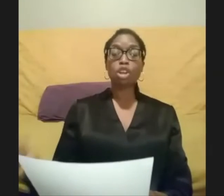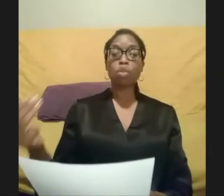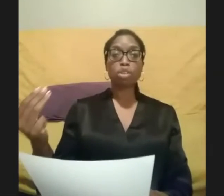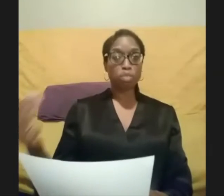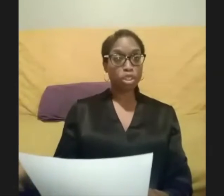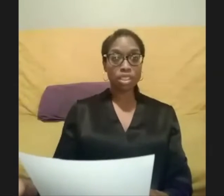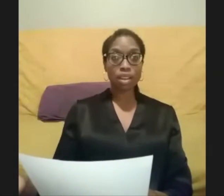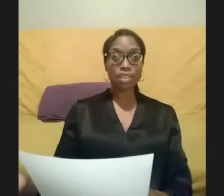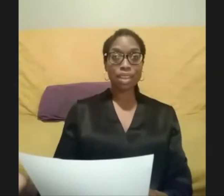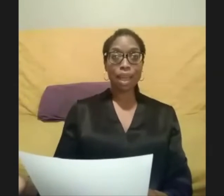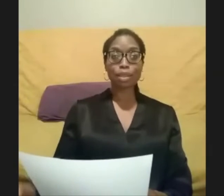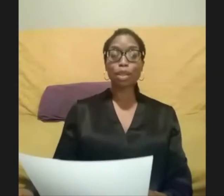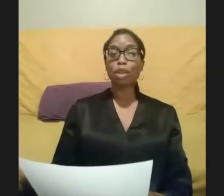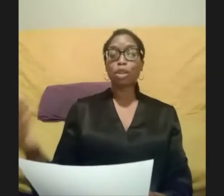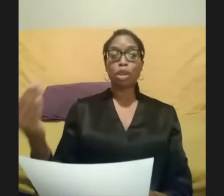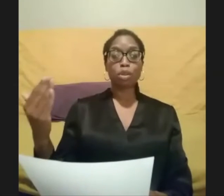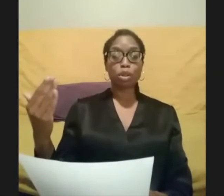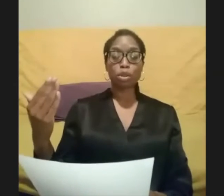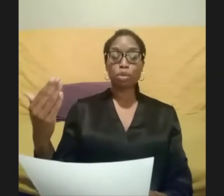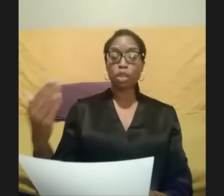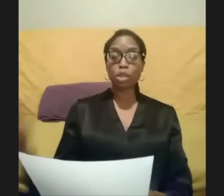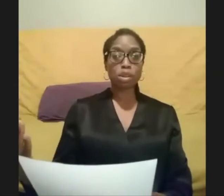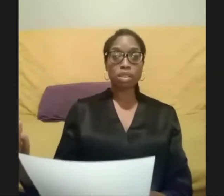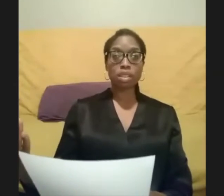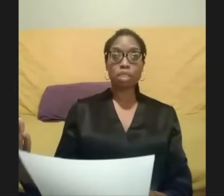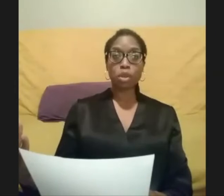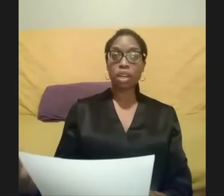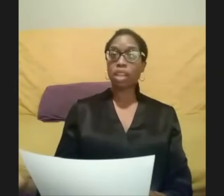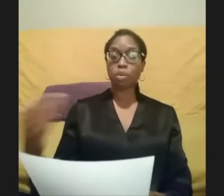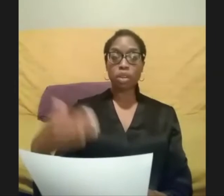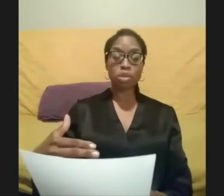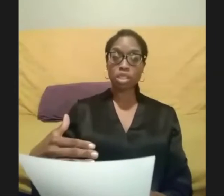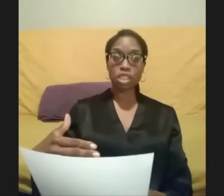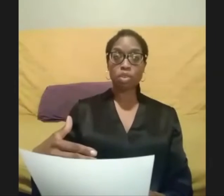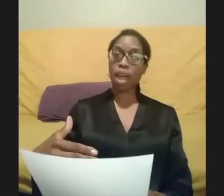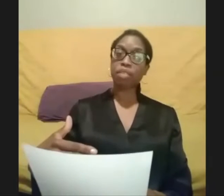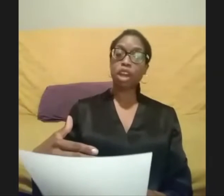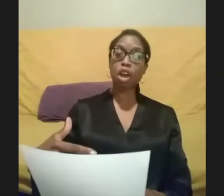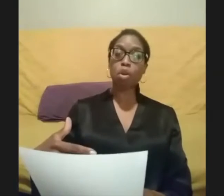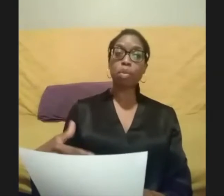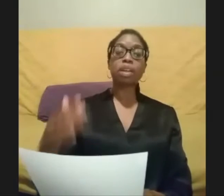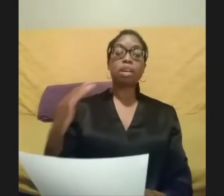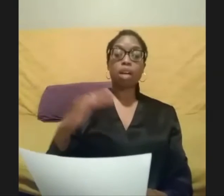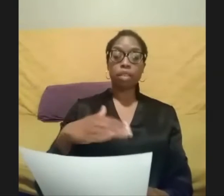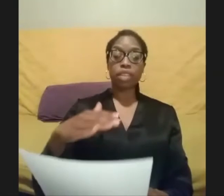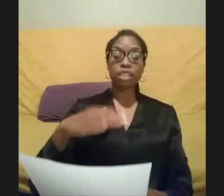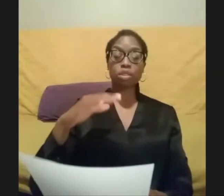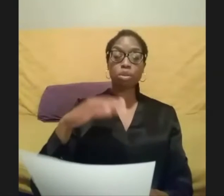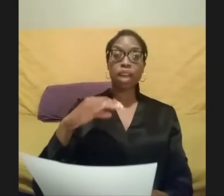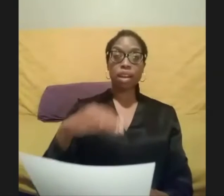is your emergency contact, your resources in the community, your resources that you have at home, all of that to sort of